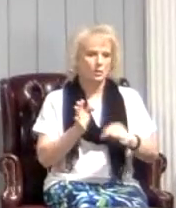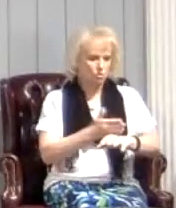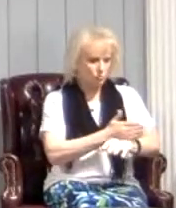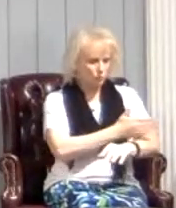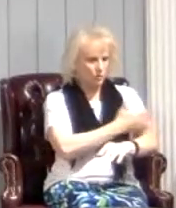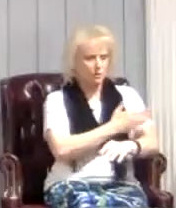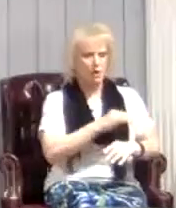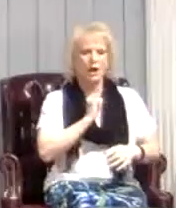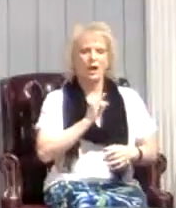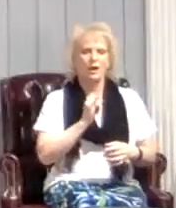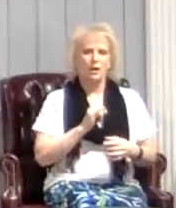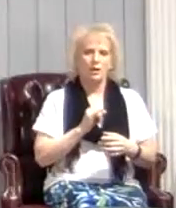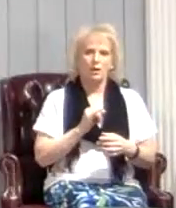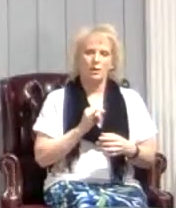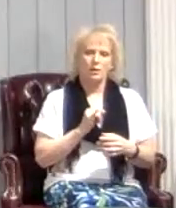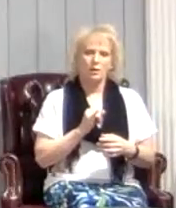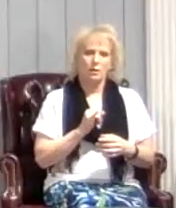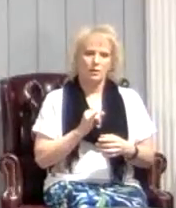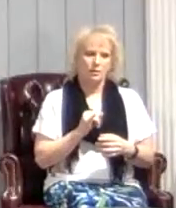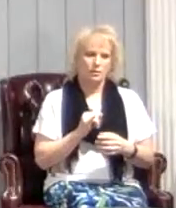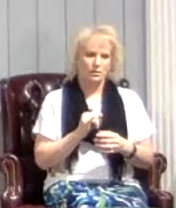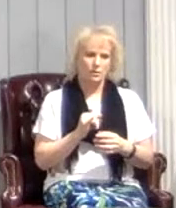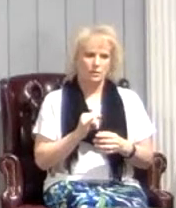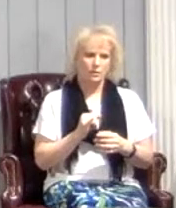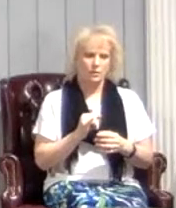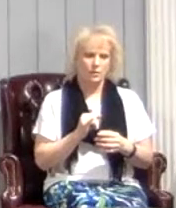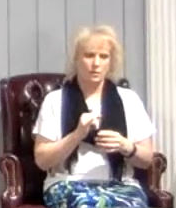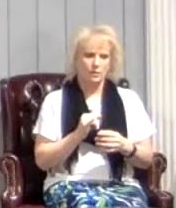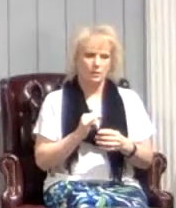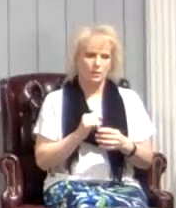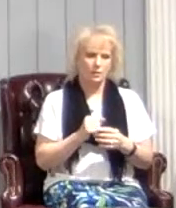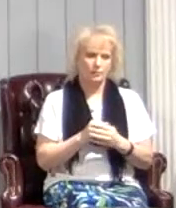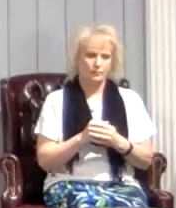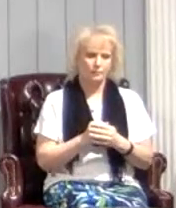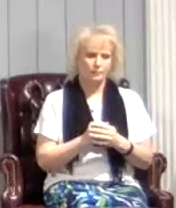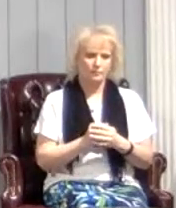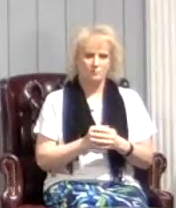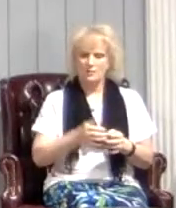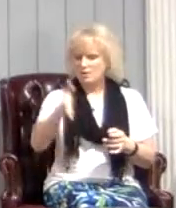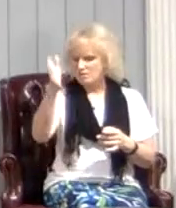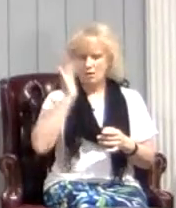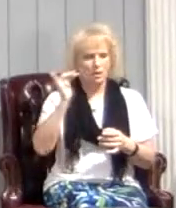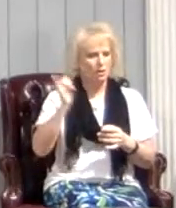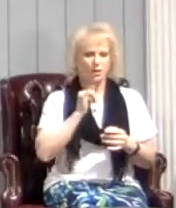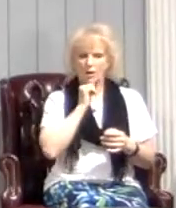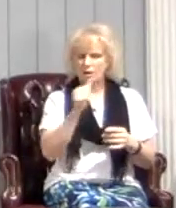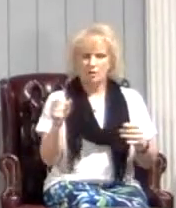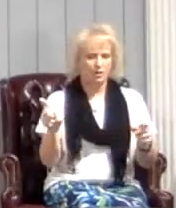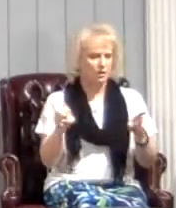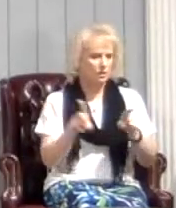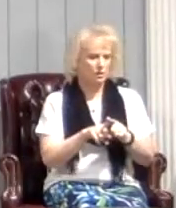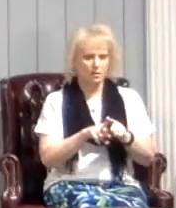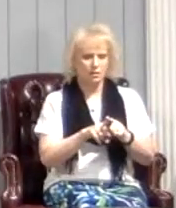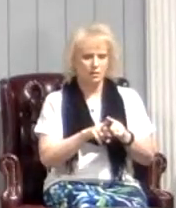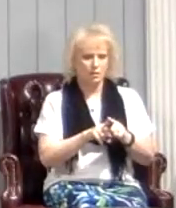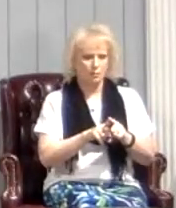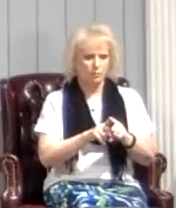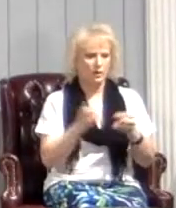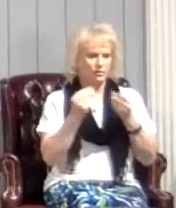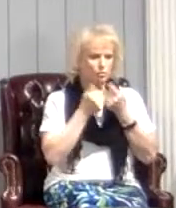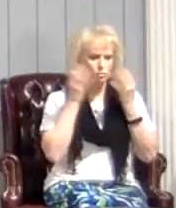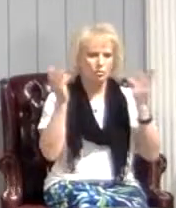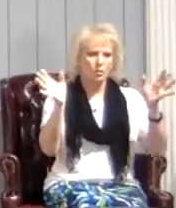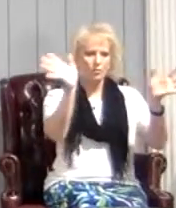the song, just because I think we should. It kind of goes on to the other side. The ungodly are not so, but are like the chaff which the wind driveth